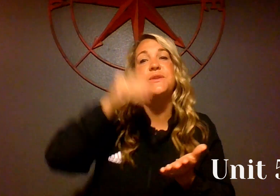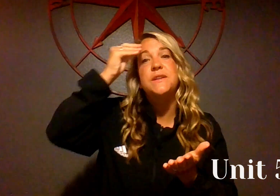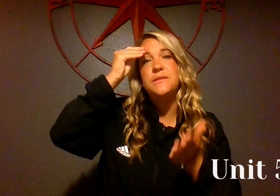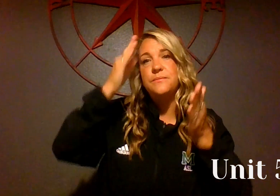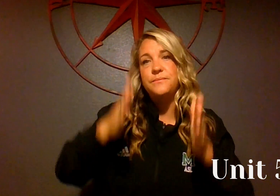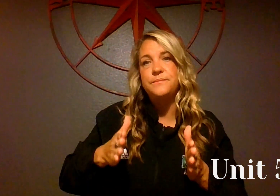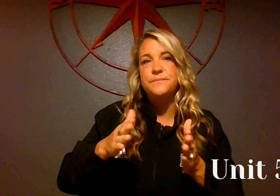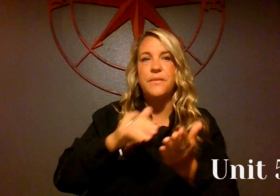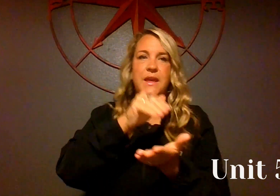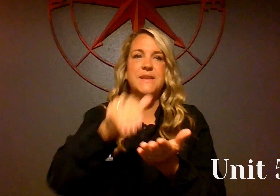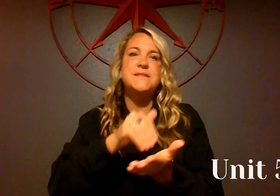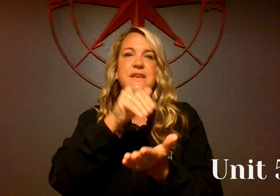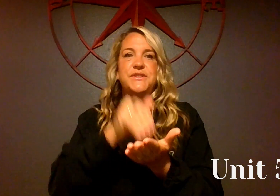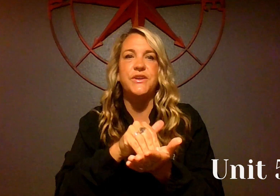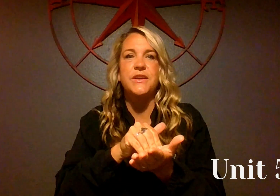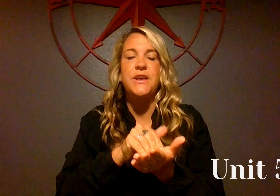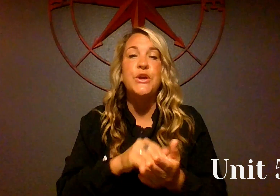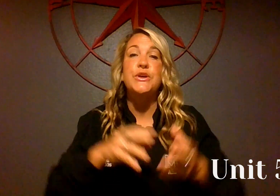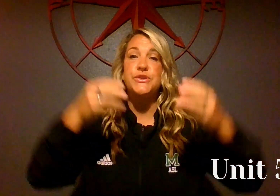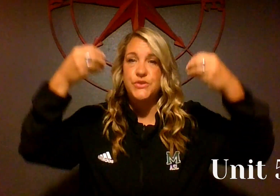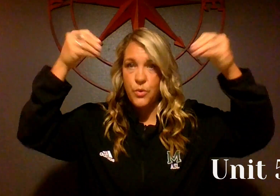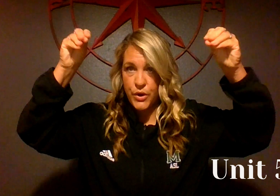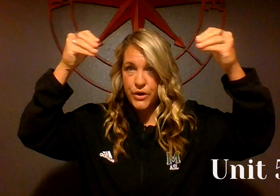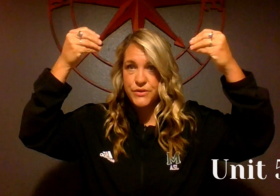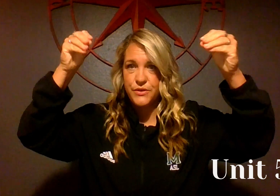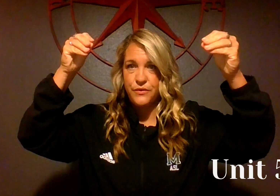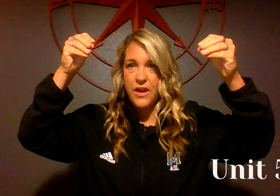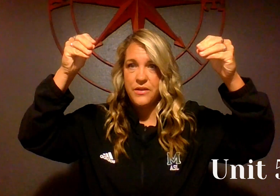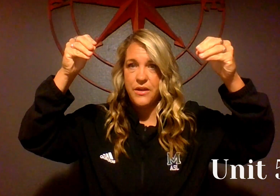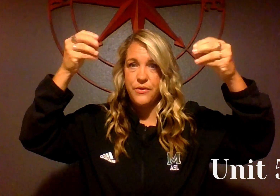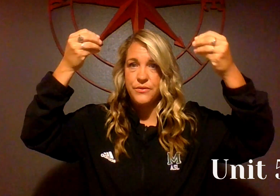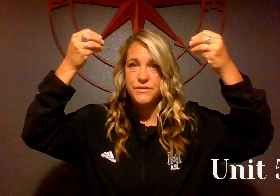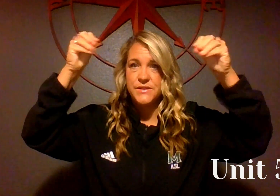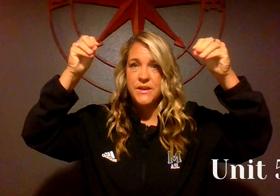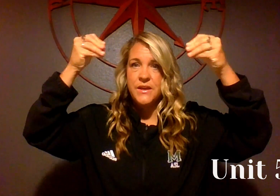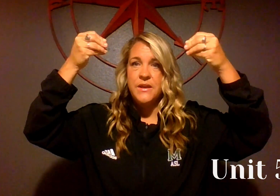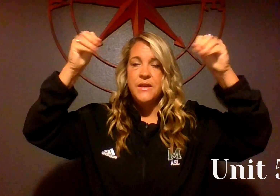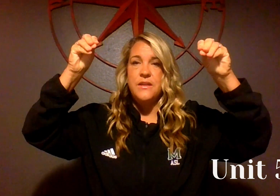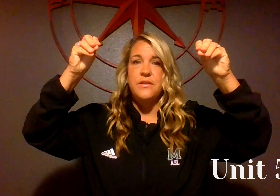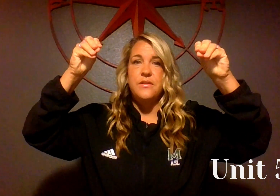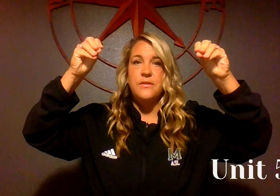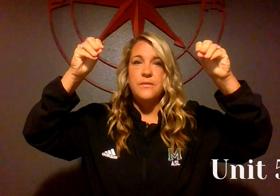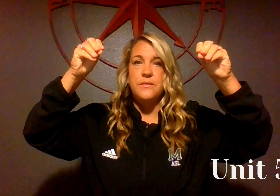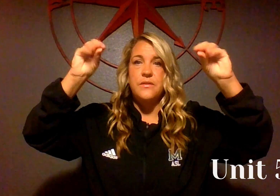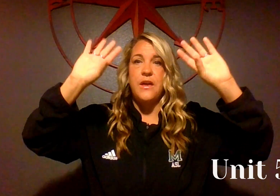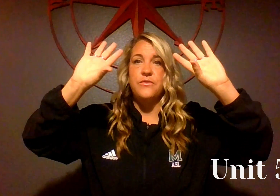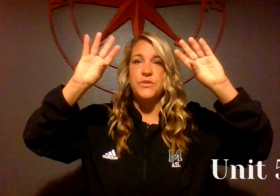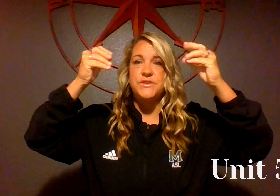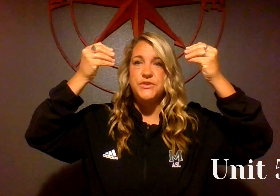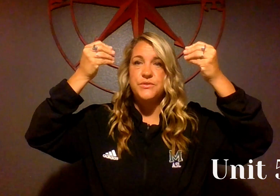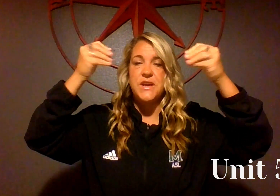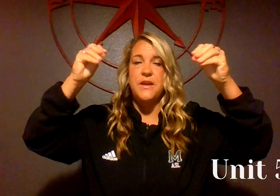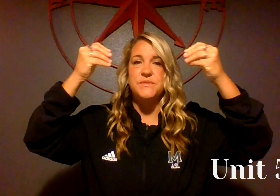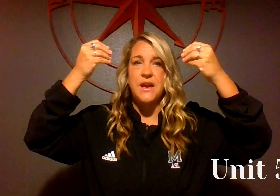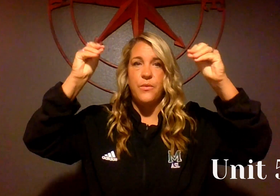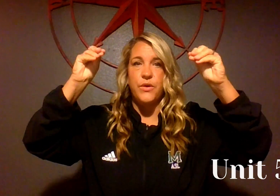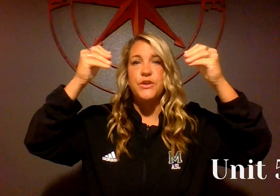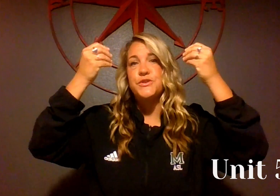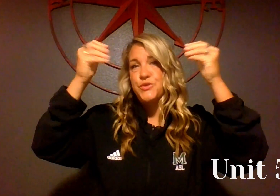student center. Store, two flattened O's that twist two times outward.